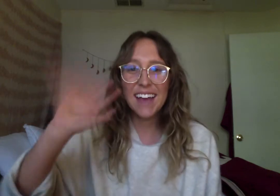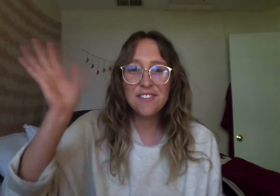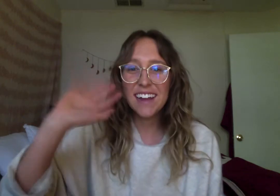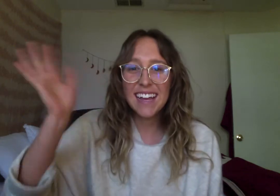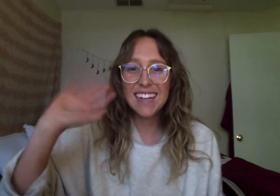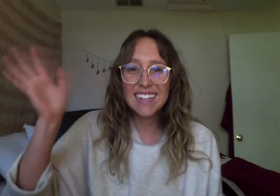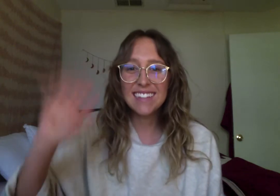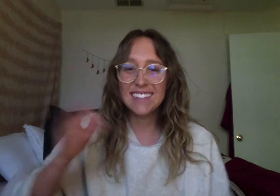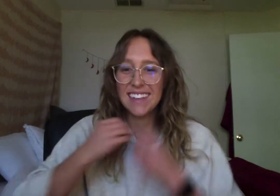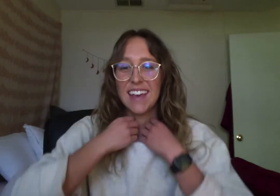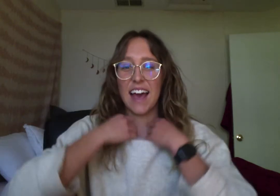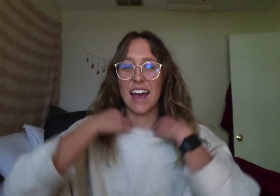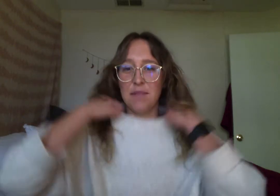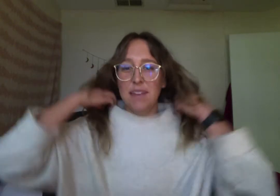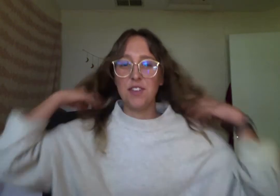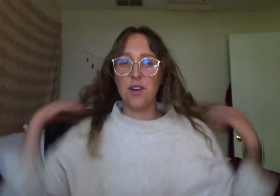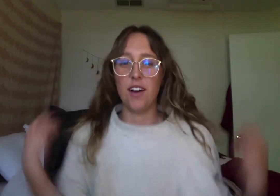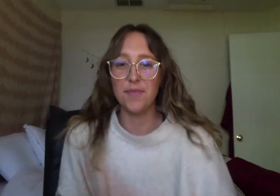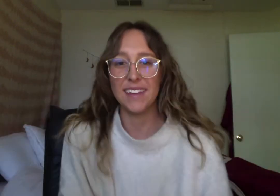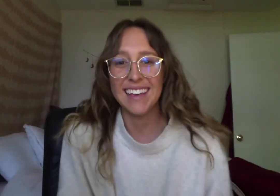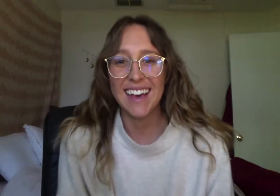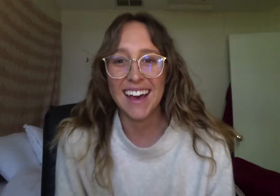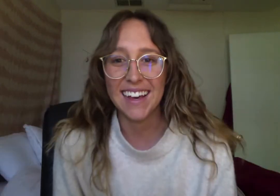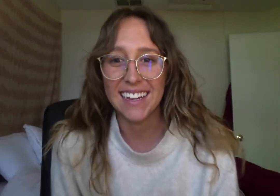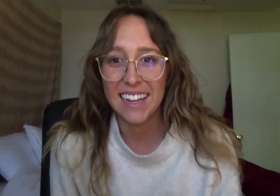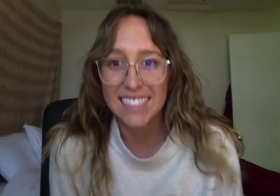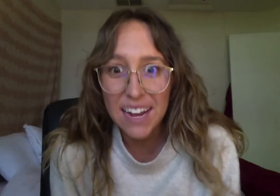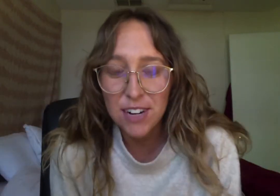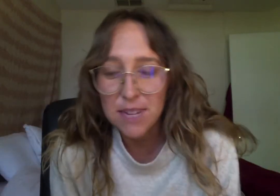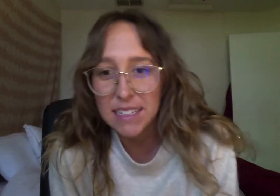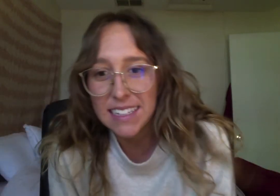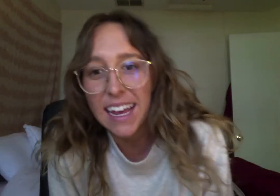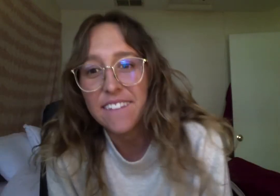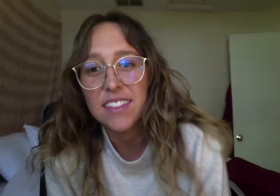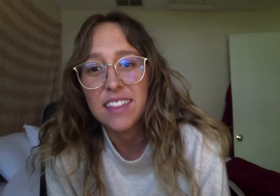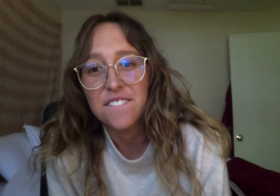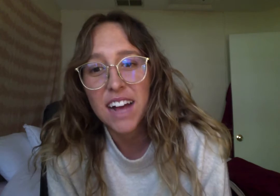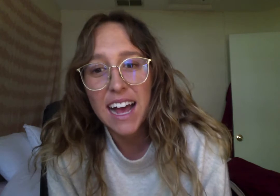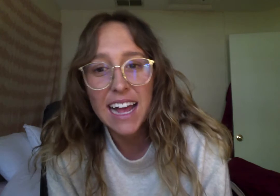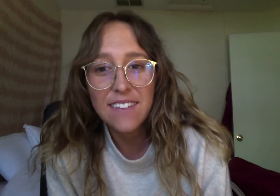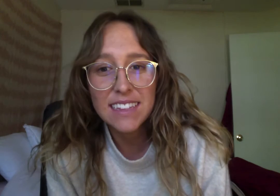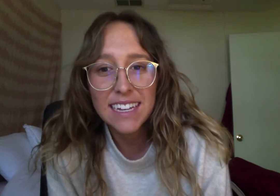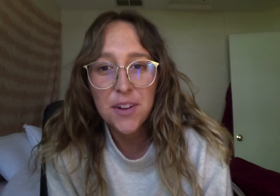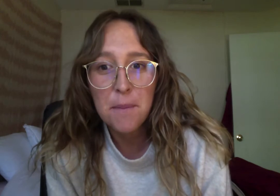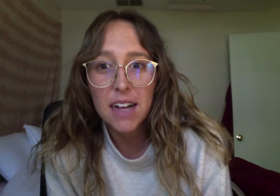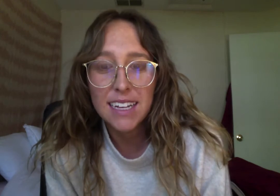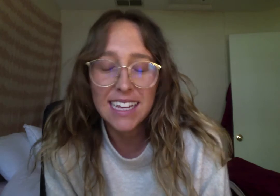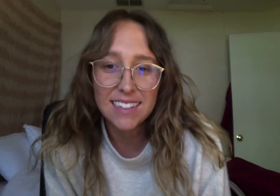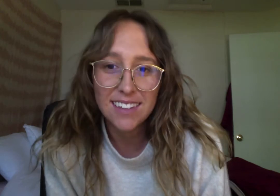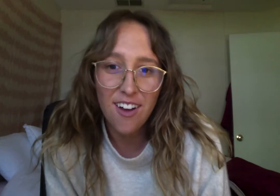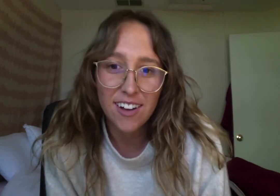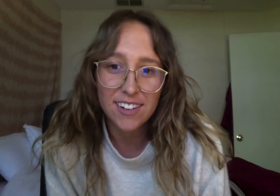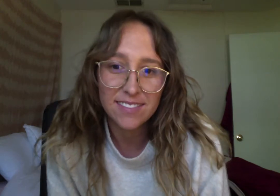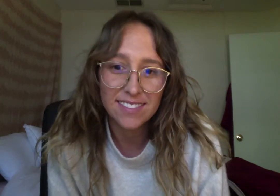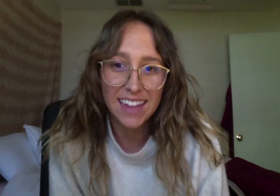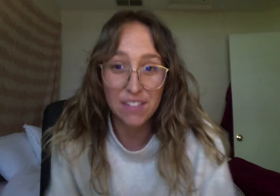Hi friends, I miss you all. Today we're going to be singing the Five Little Monkeys song. Everybody